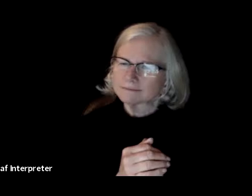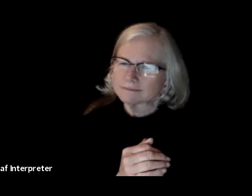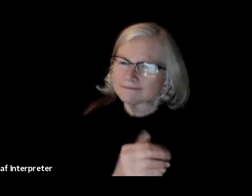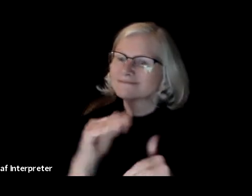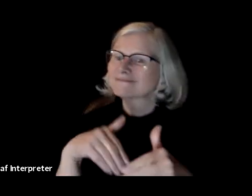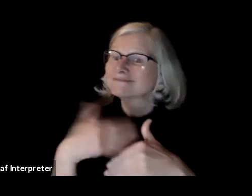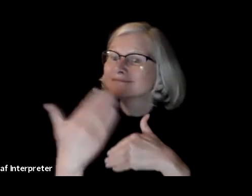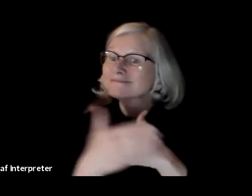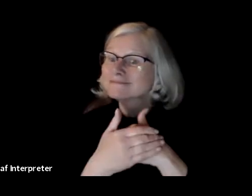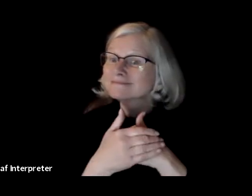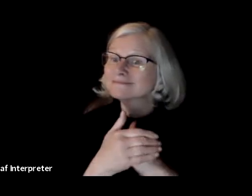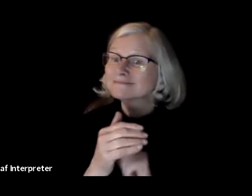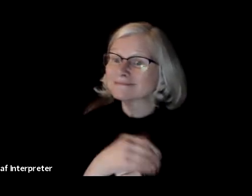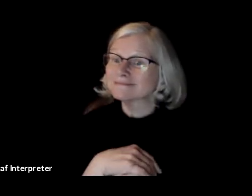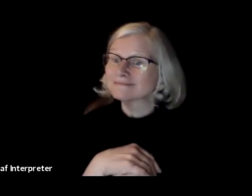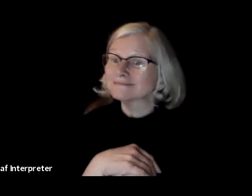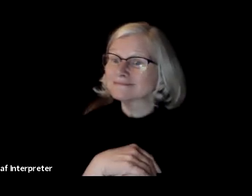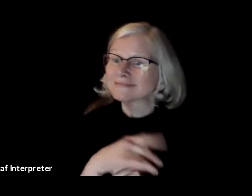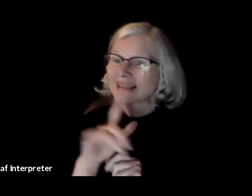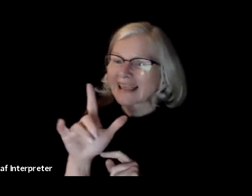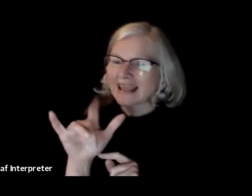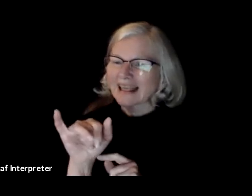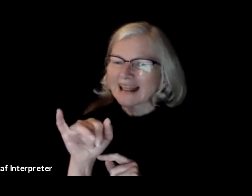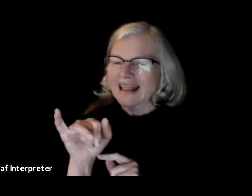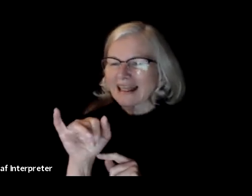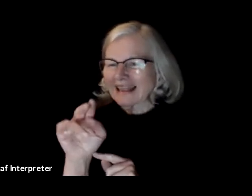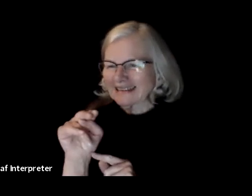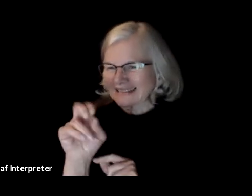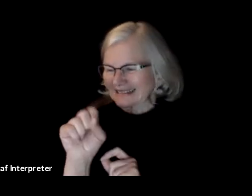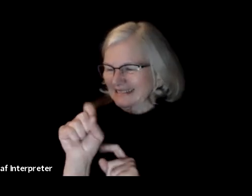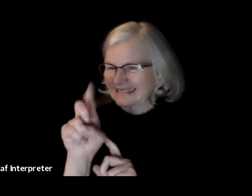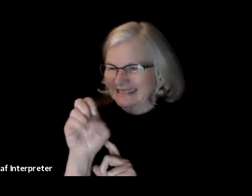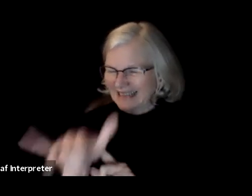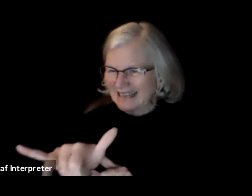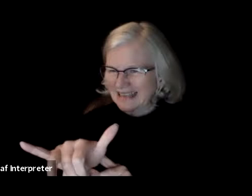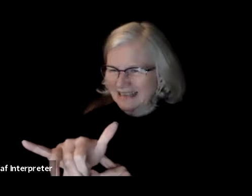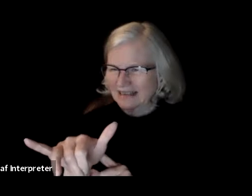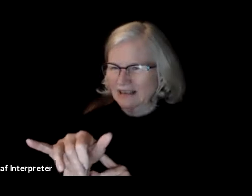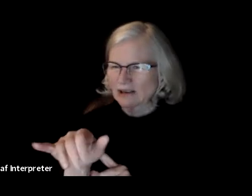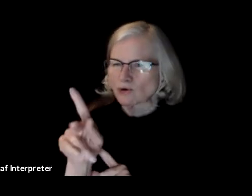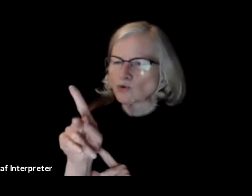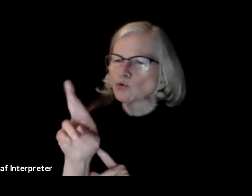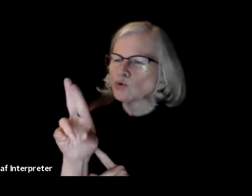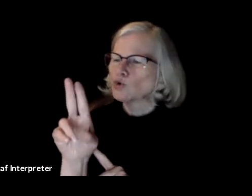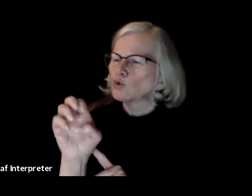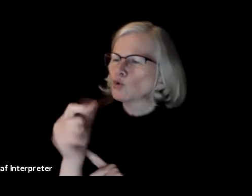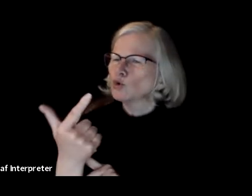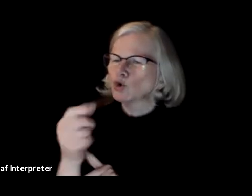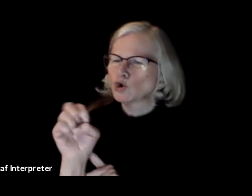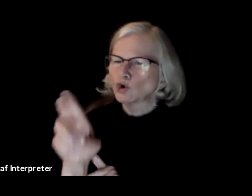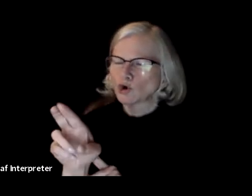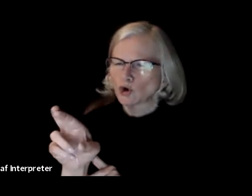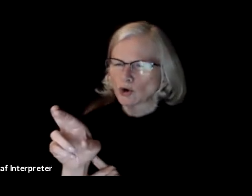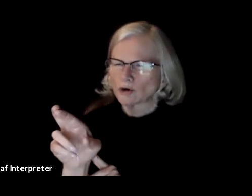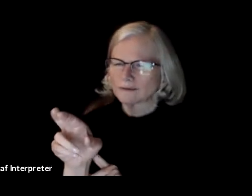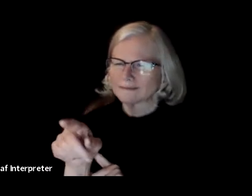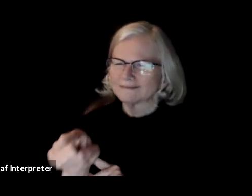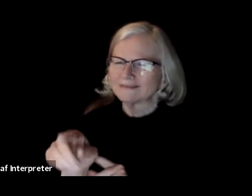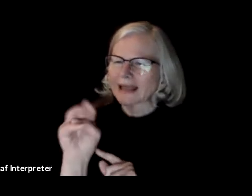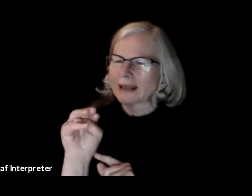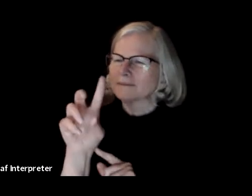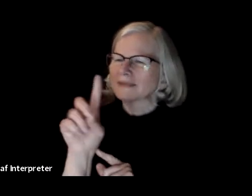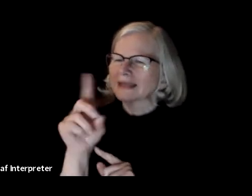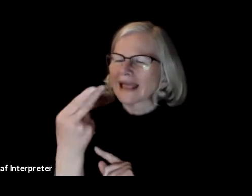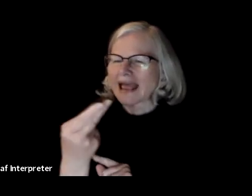Krieger, who is the director of our Office of Health Facility Complaints at the State Health Department. And I'll ask Lindsay to provide some